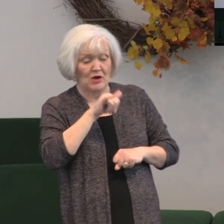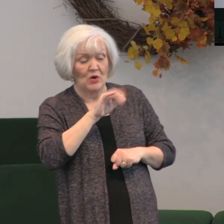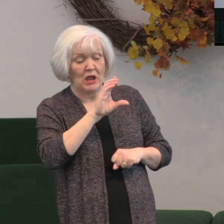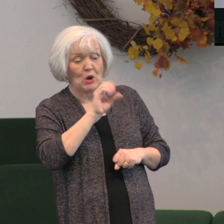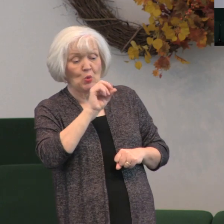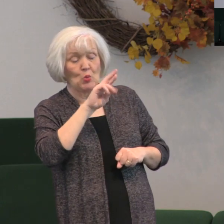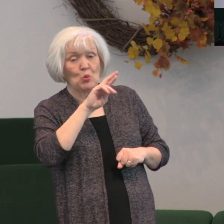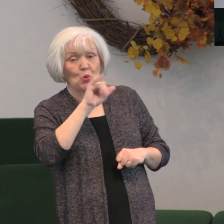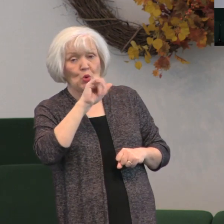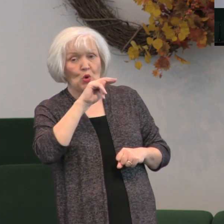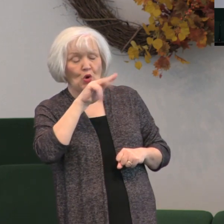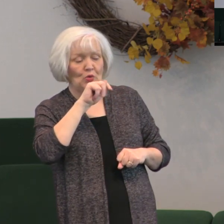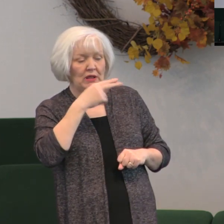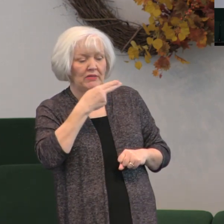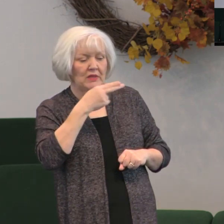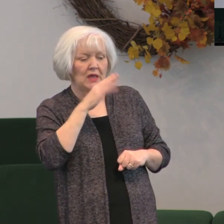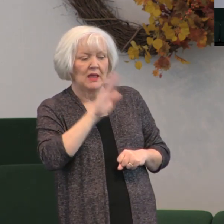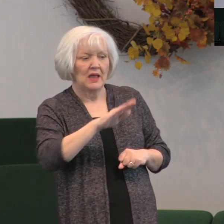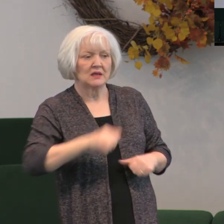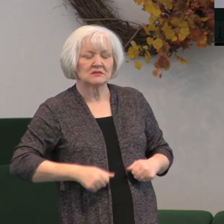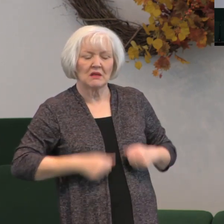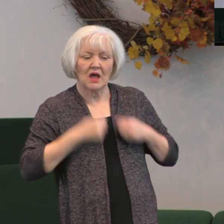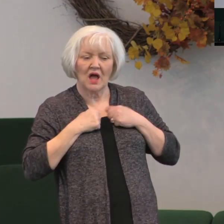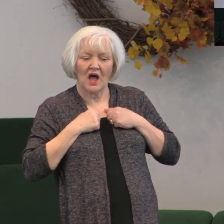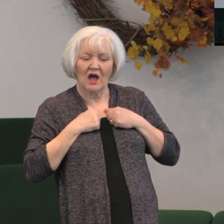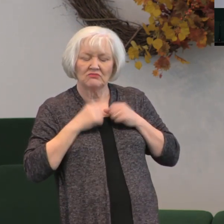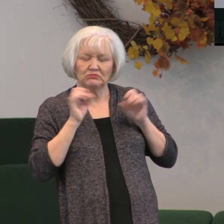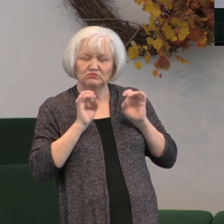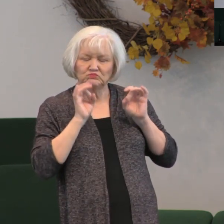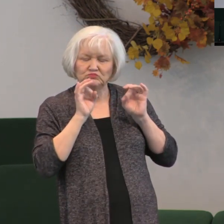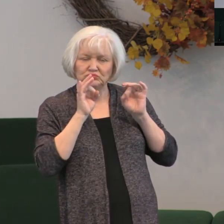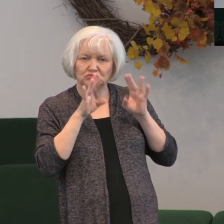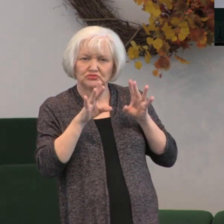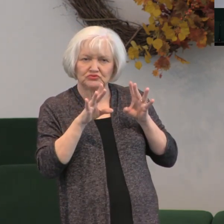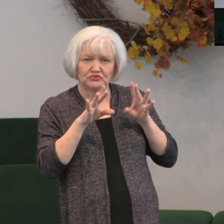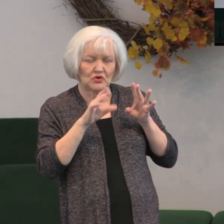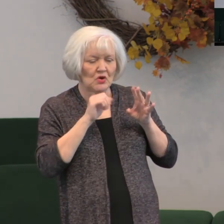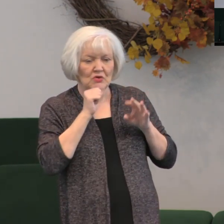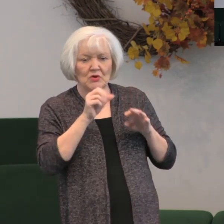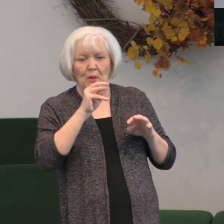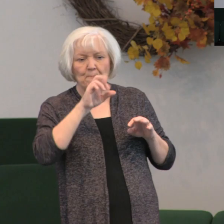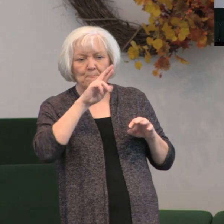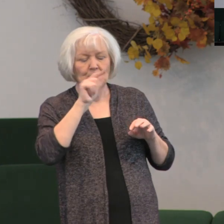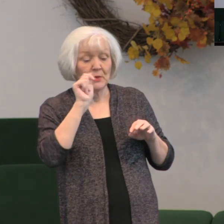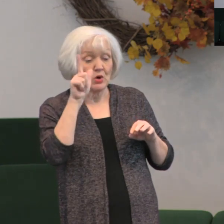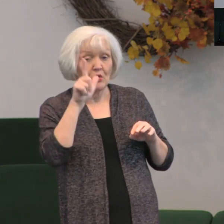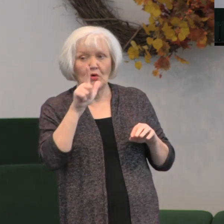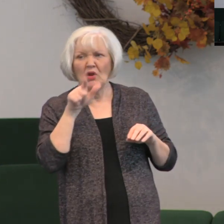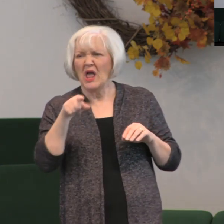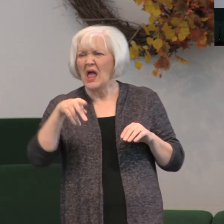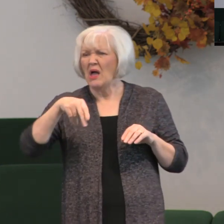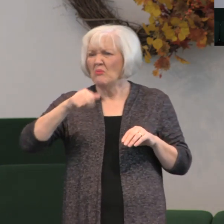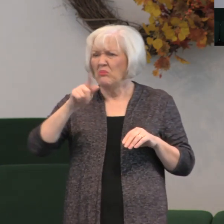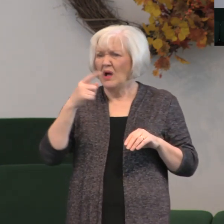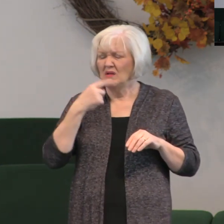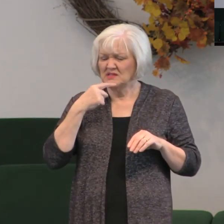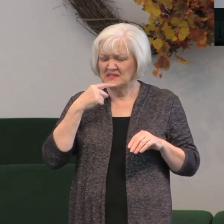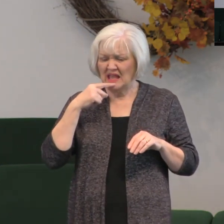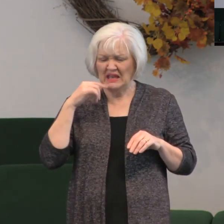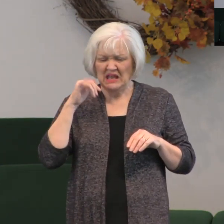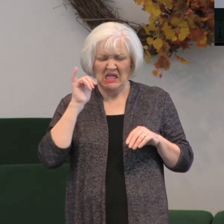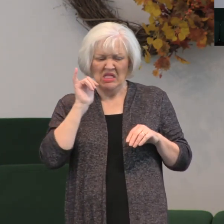very immoral lifestyle and Paul wrote a letter and he said you know it's to the point that you should expel this